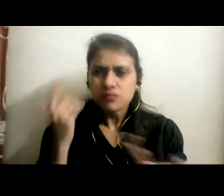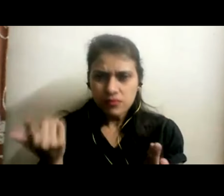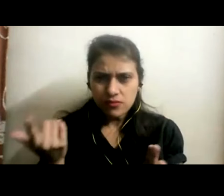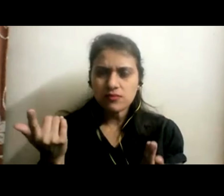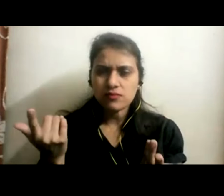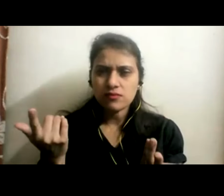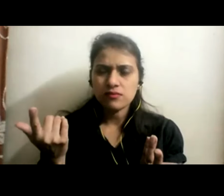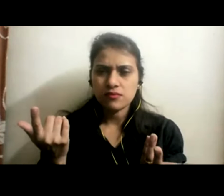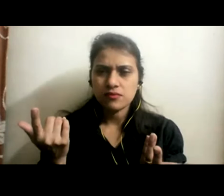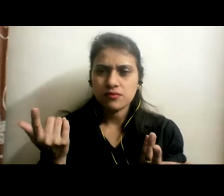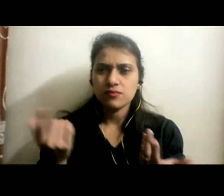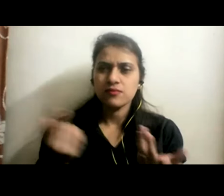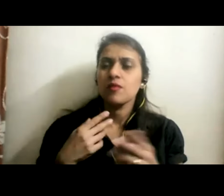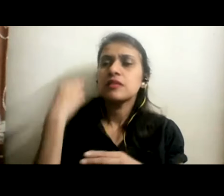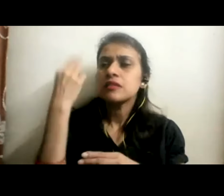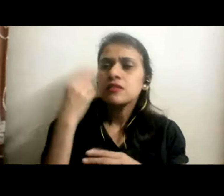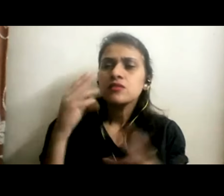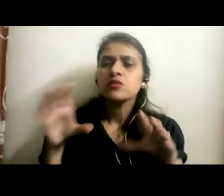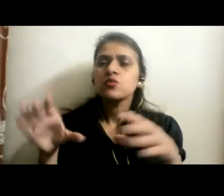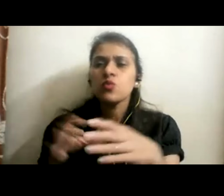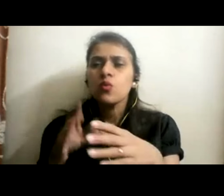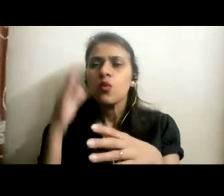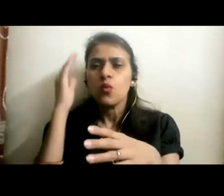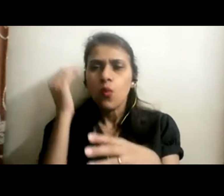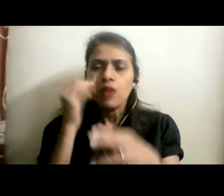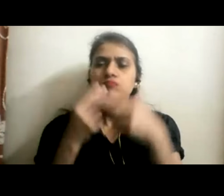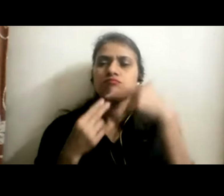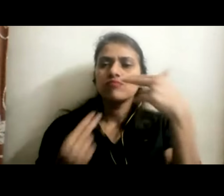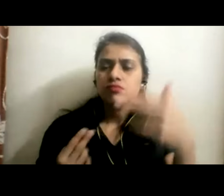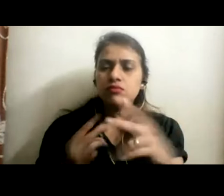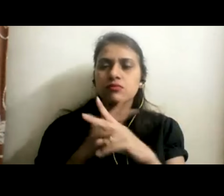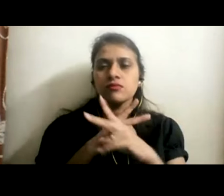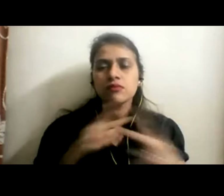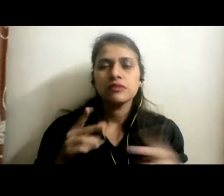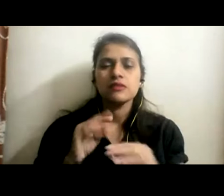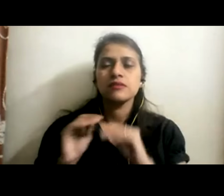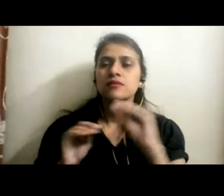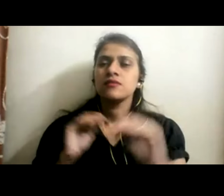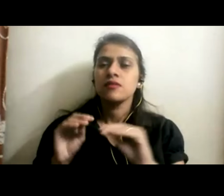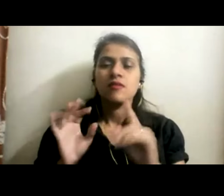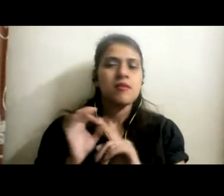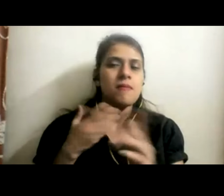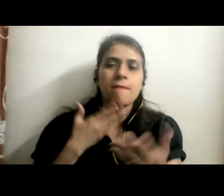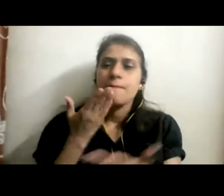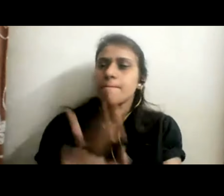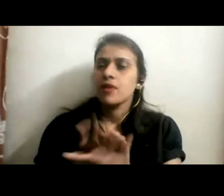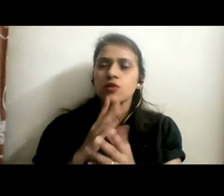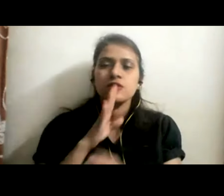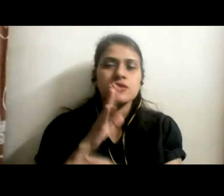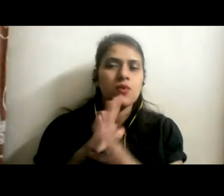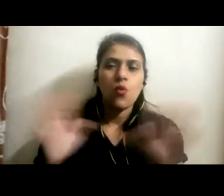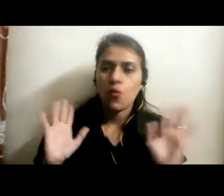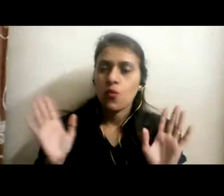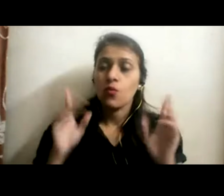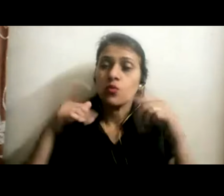in and provide props, but I would majorly stay out of it, in the sense I would not participate or say too much, and I would let